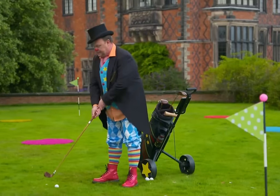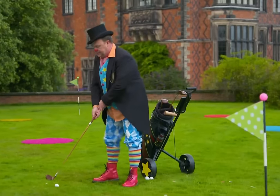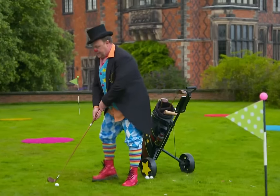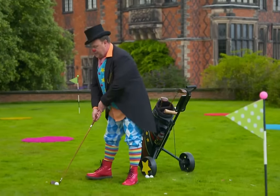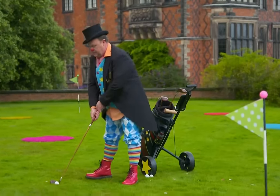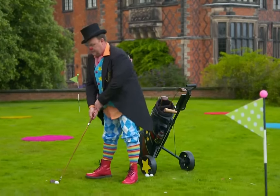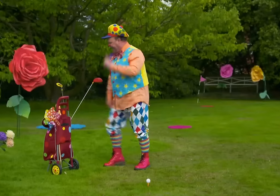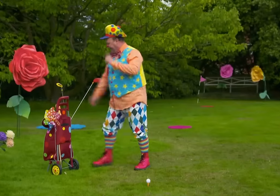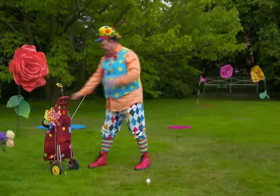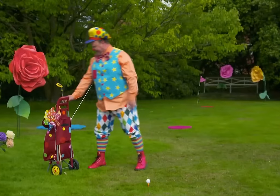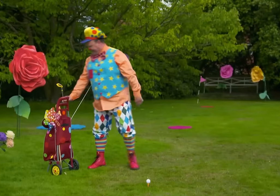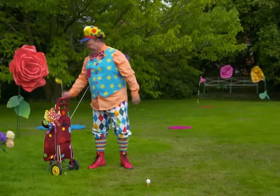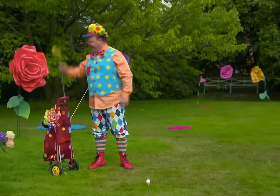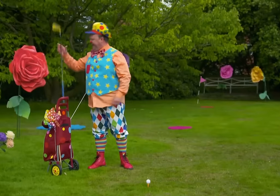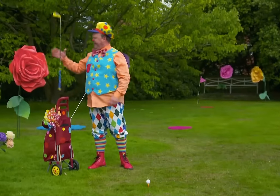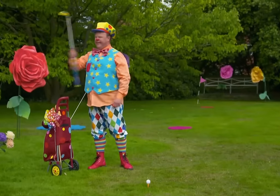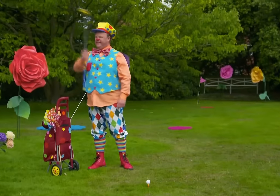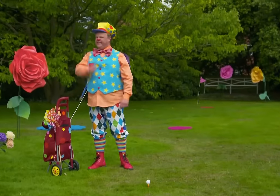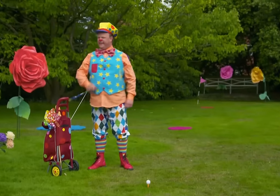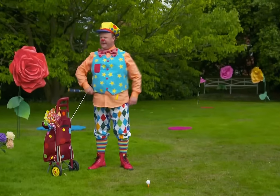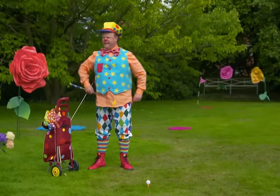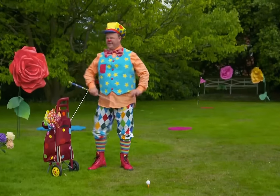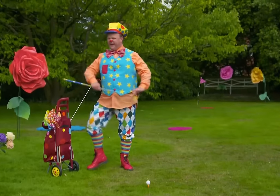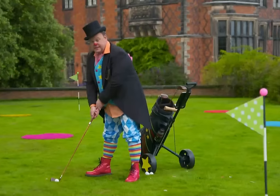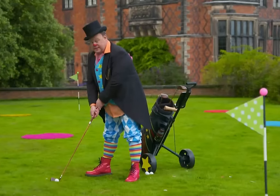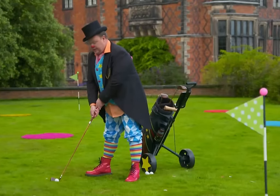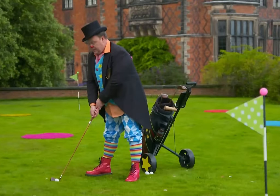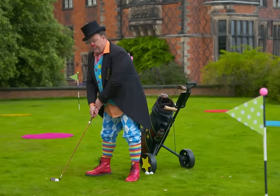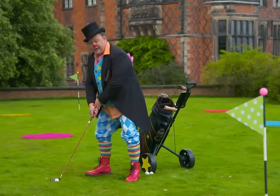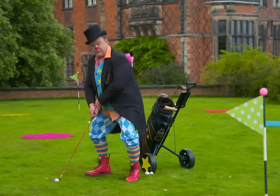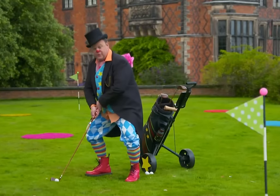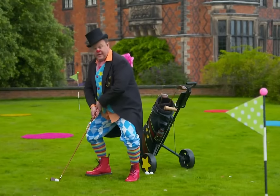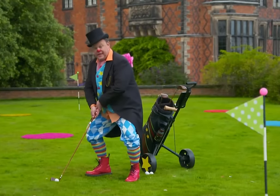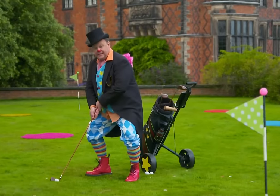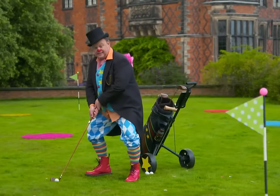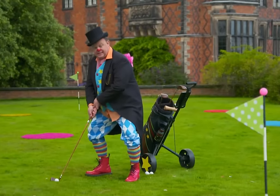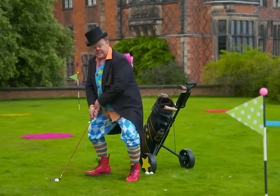so. This should do it. Then you bend your knees.